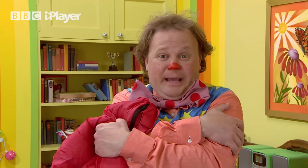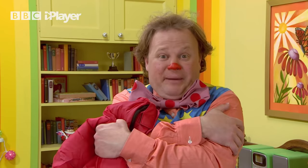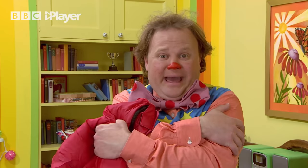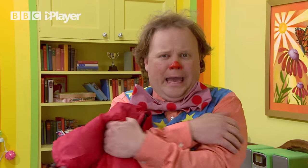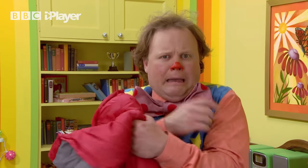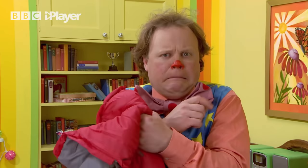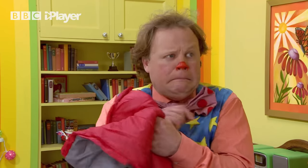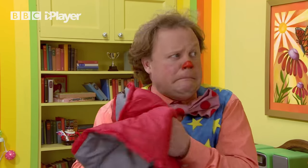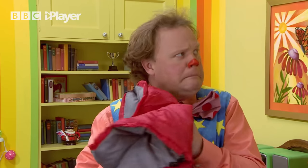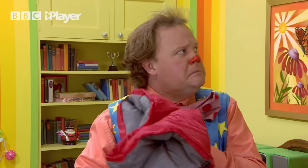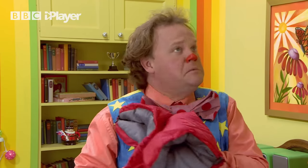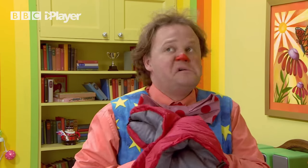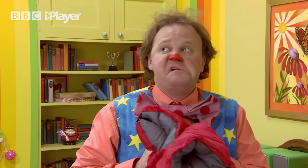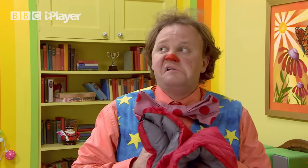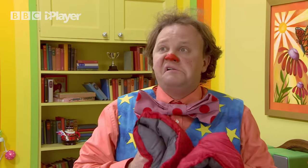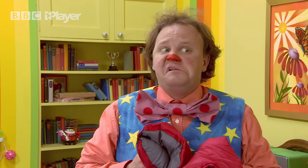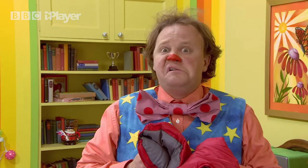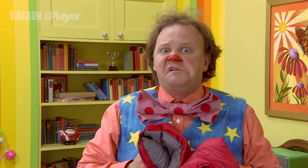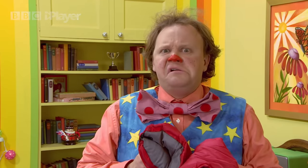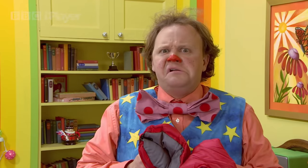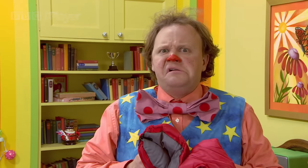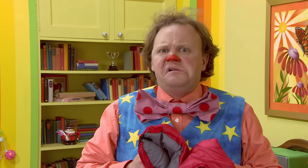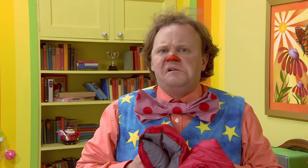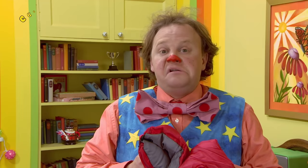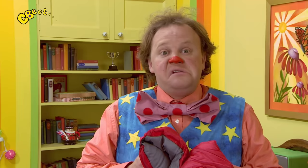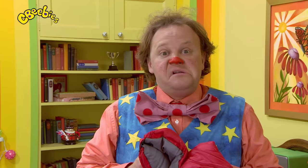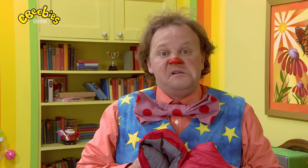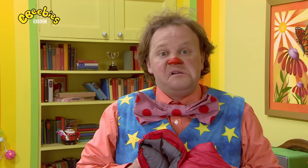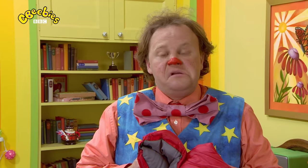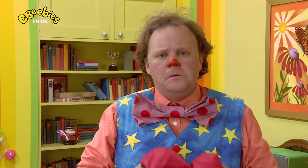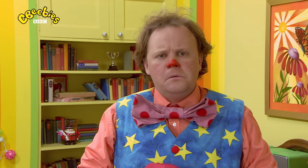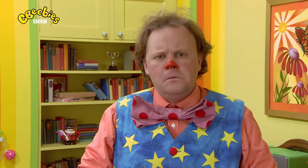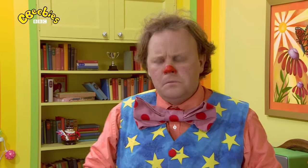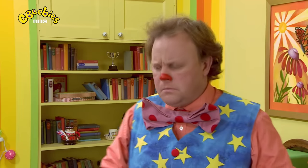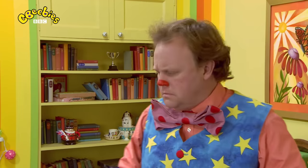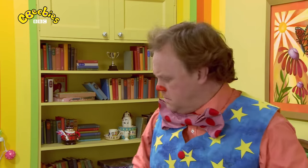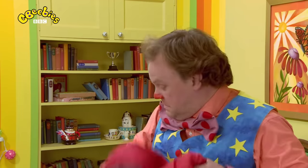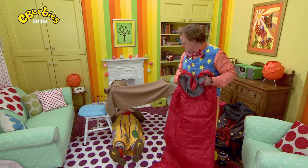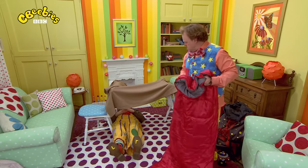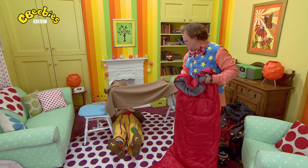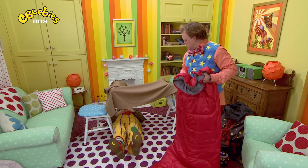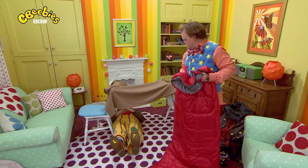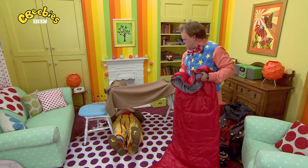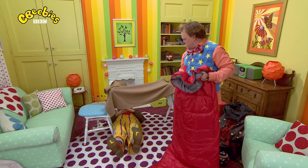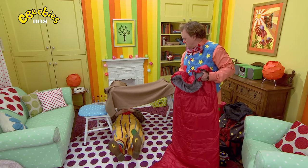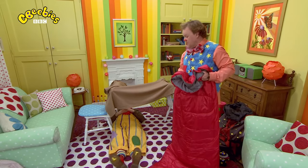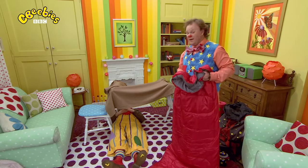bear don't be scared mr trombone look it's just grandma